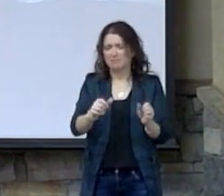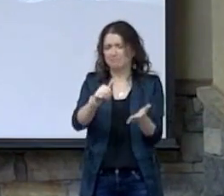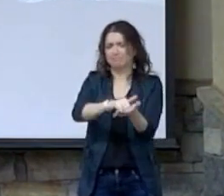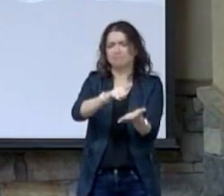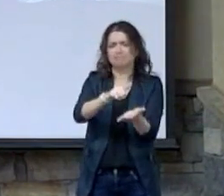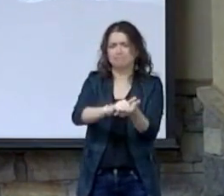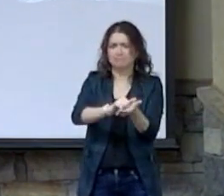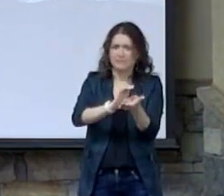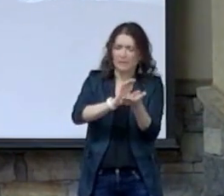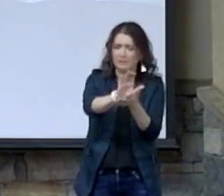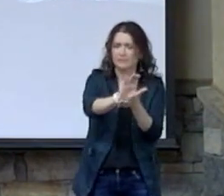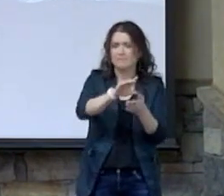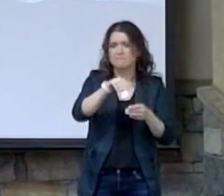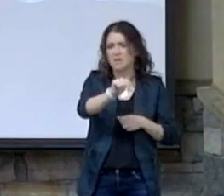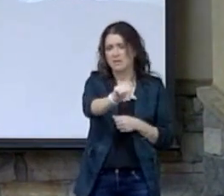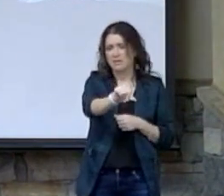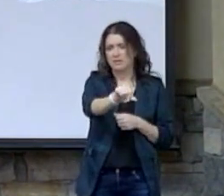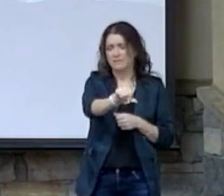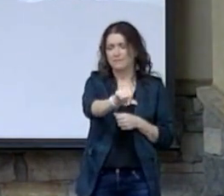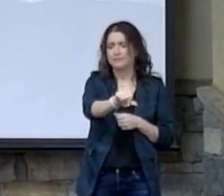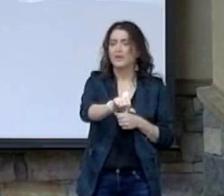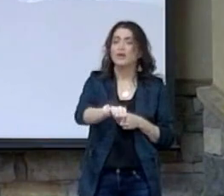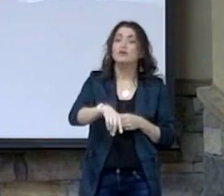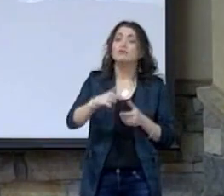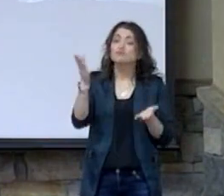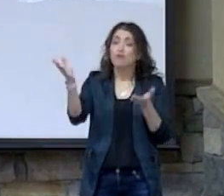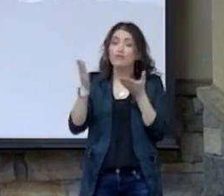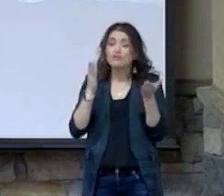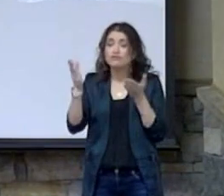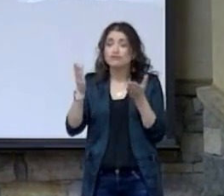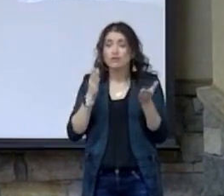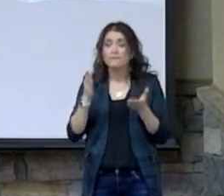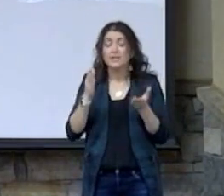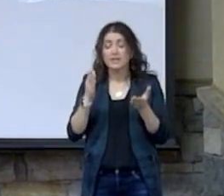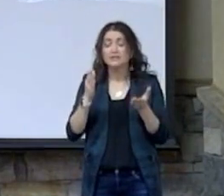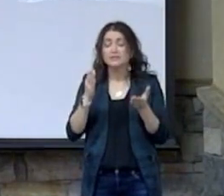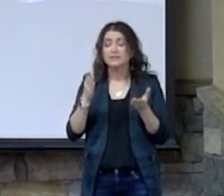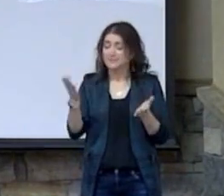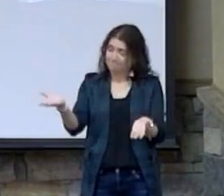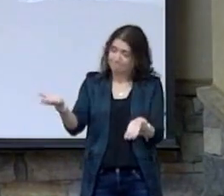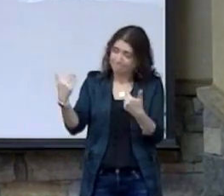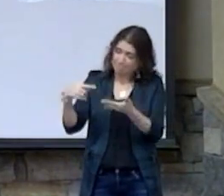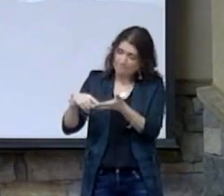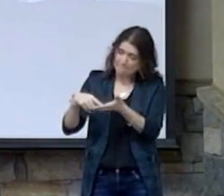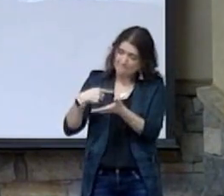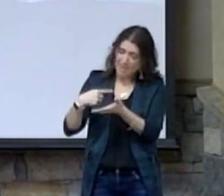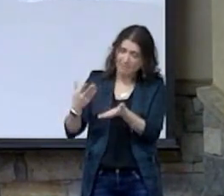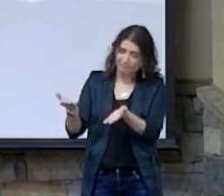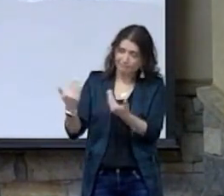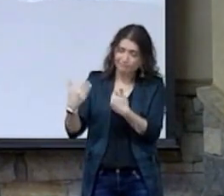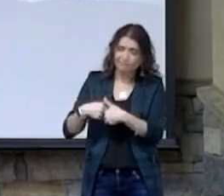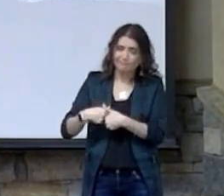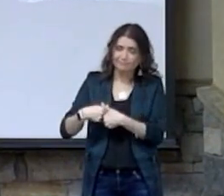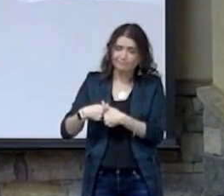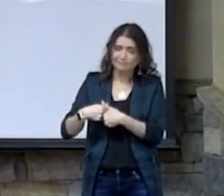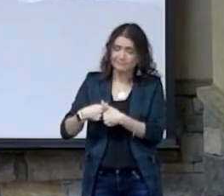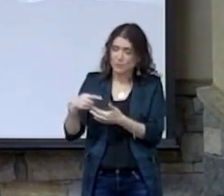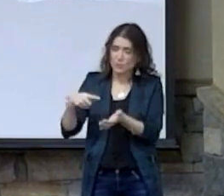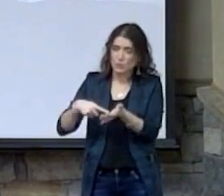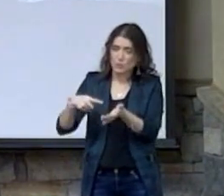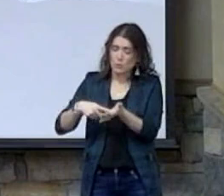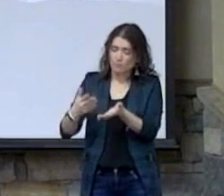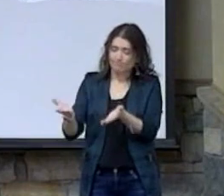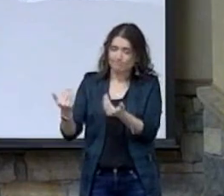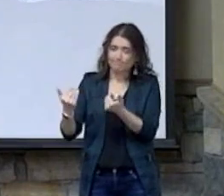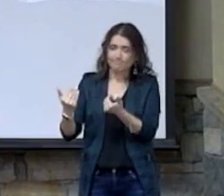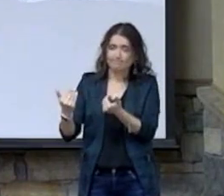repay. And so he comes, the servant or the king says, "It's time to pay up. I'm cashing in what you